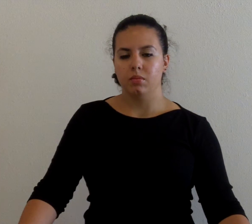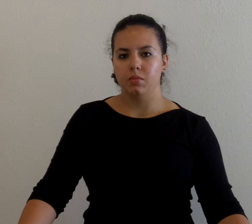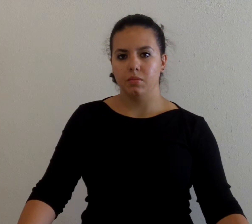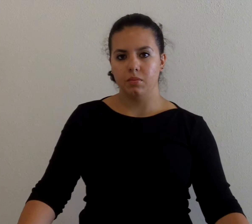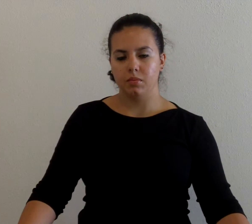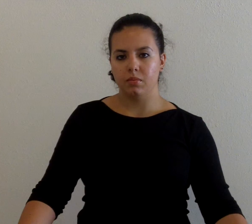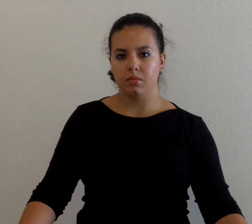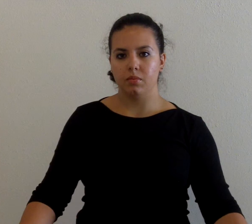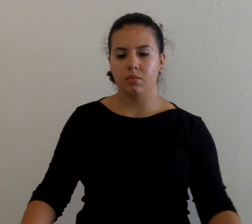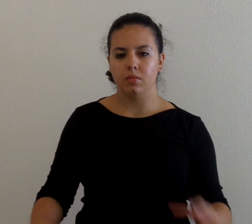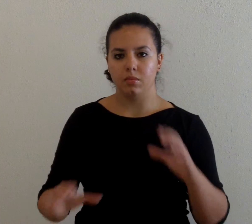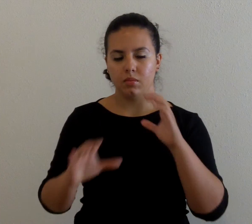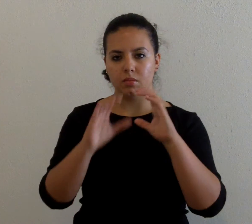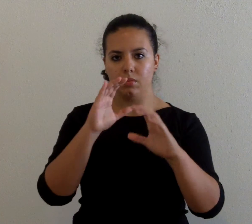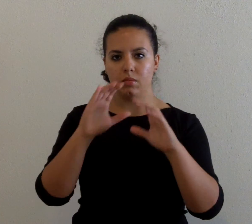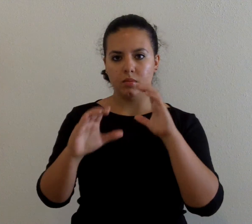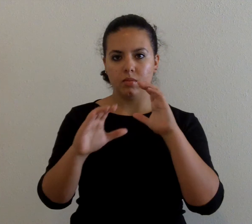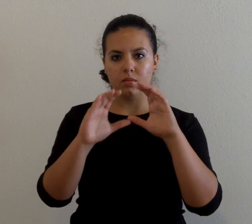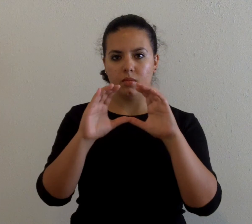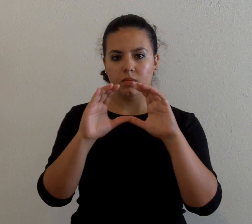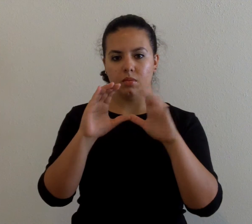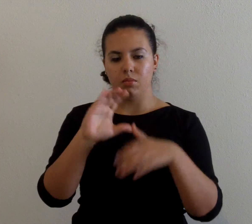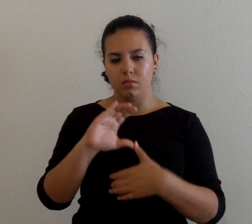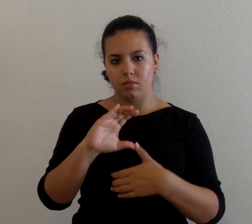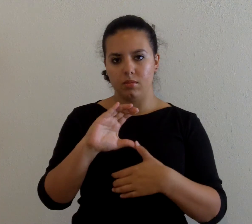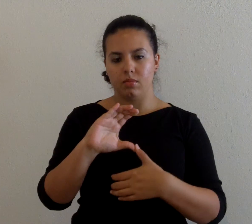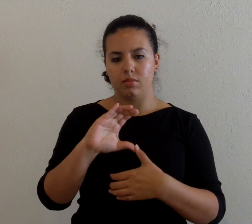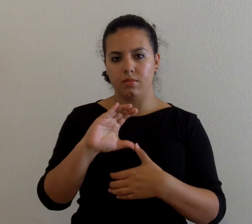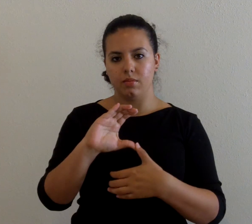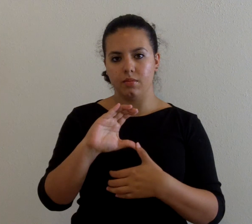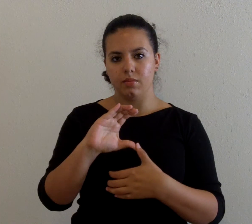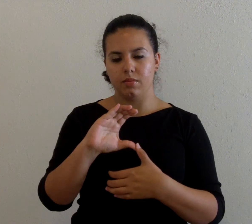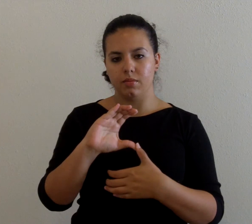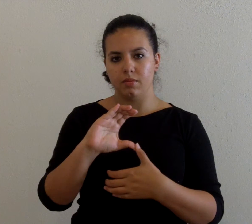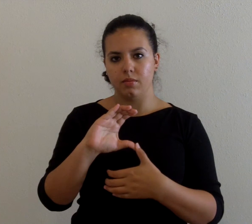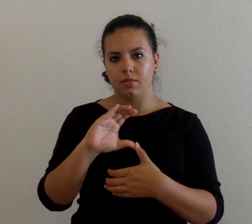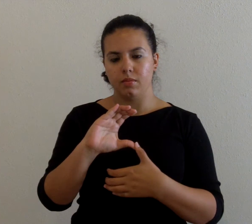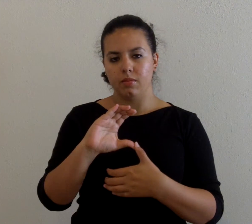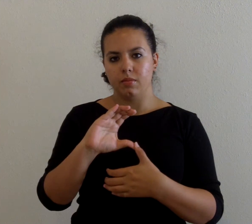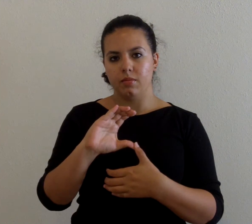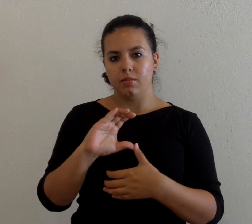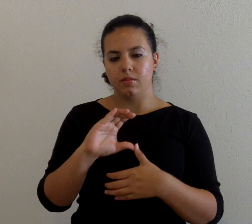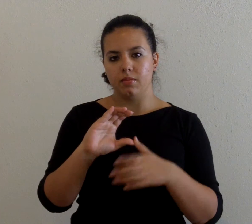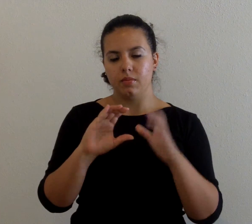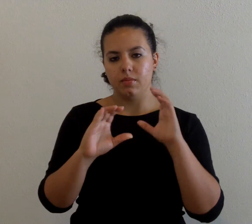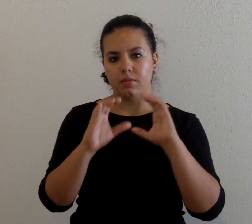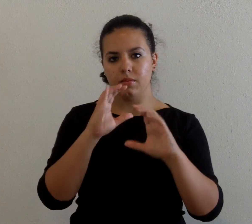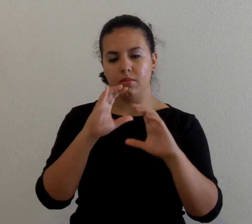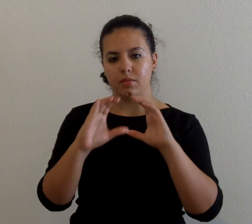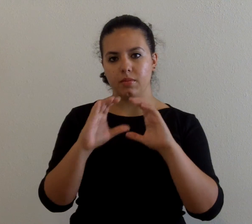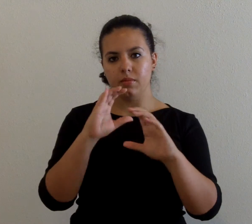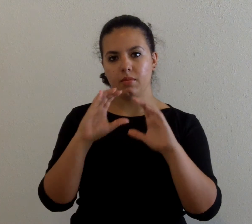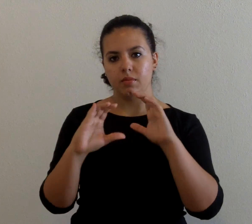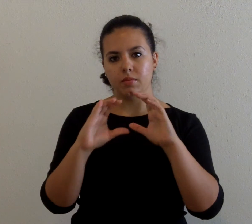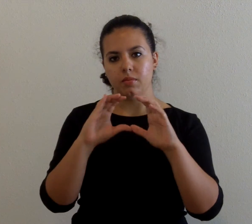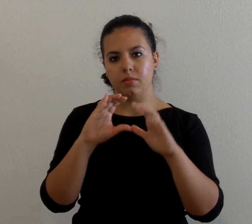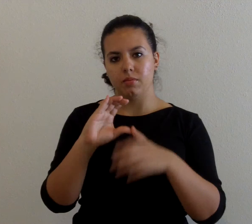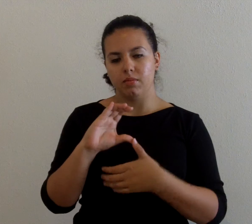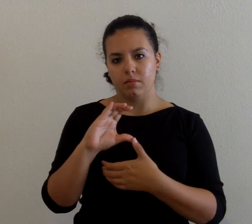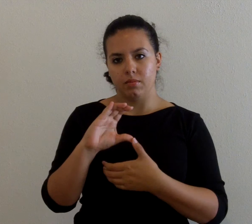is signed is your communication broke down. I just think that's a beautiful sign, and you would never get that in English. Yeah, the communication